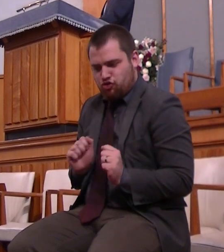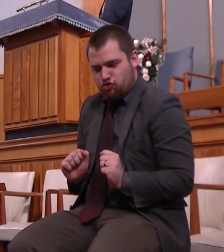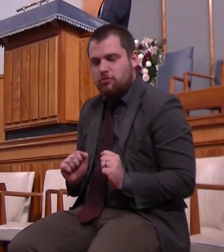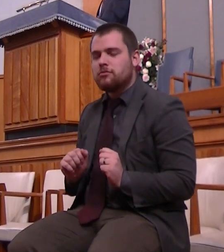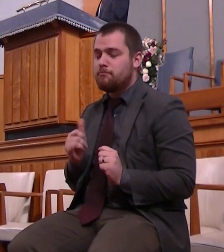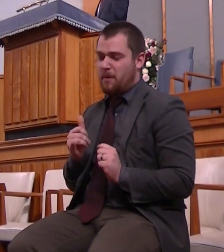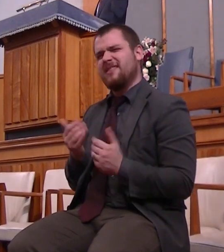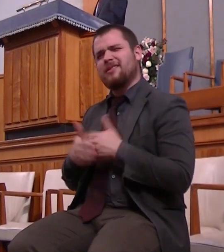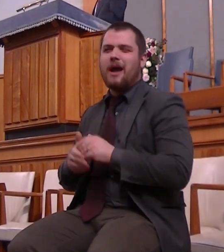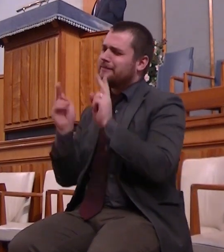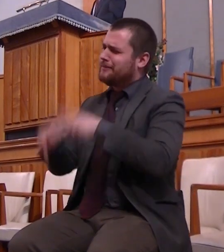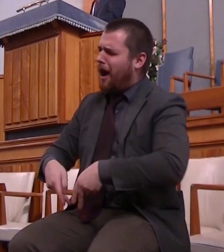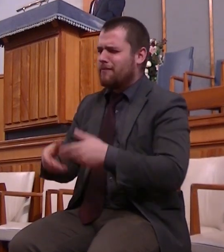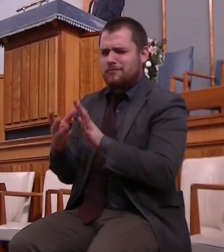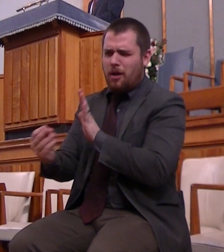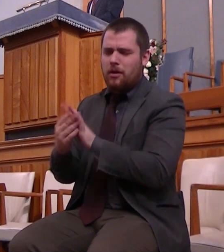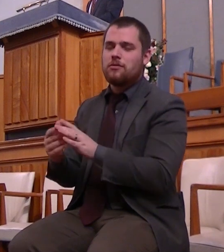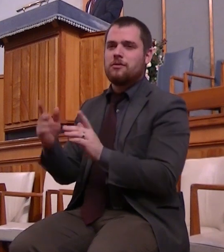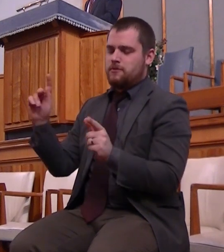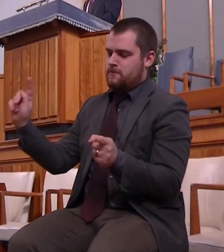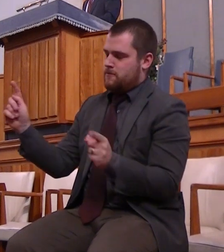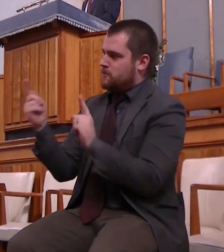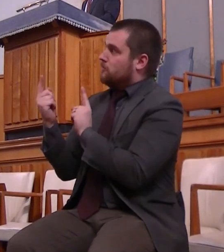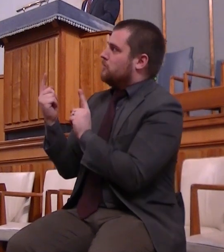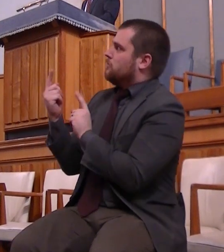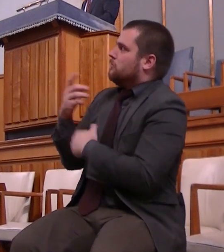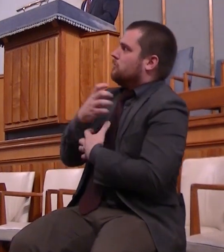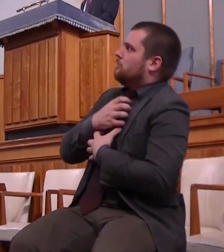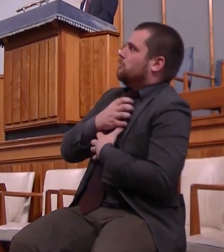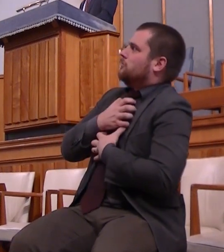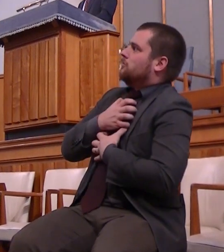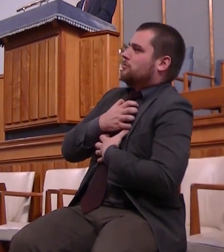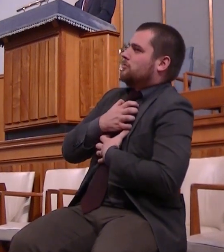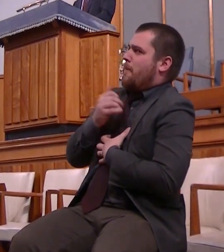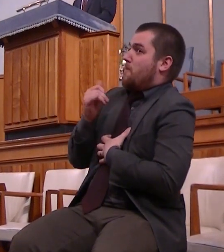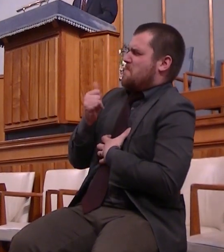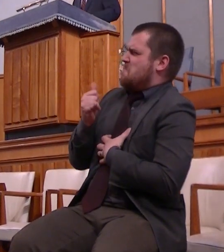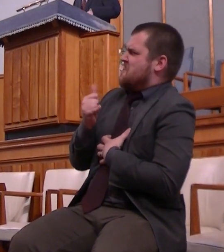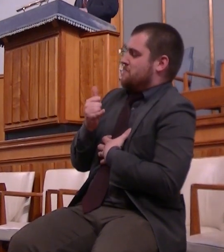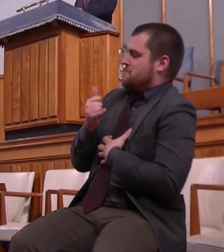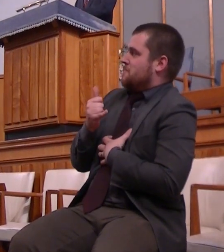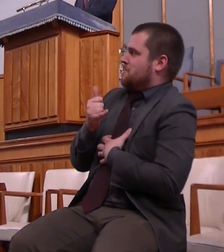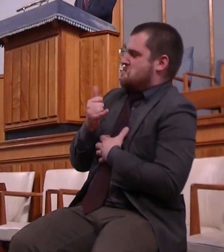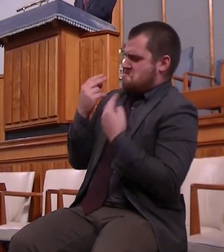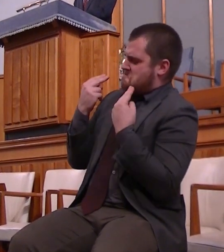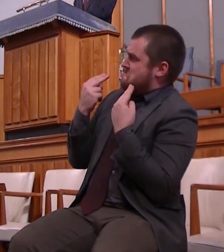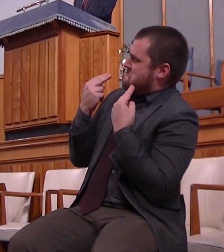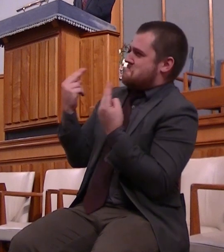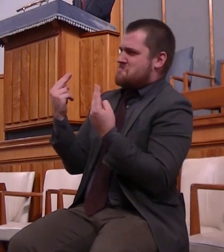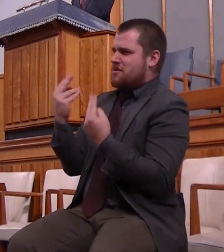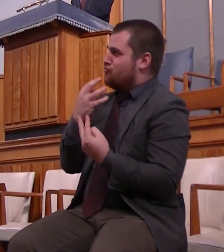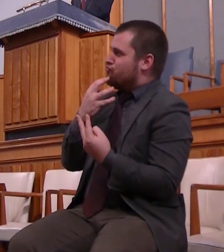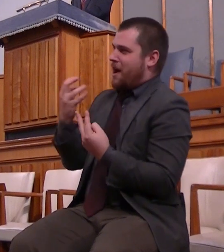be terrified, and you know that you were justly condemned. But if you were somehow to have the impertinence and the